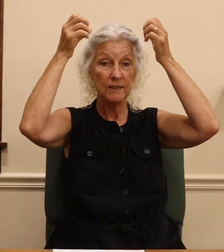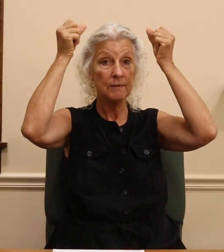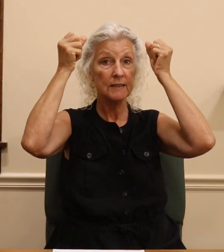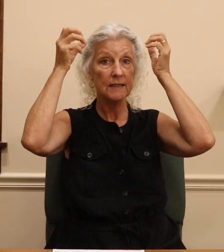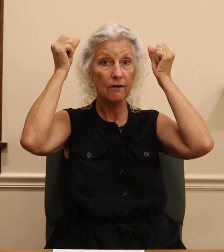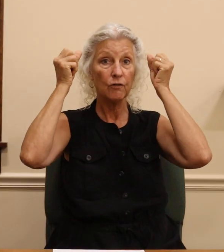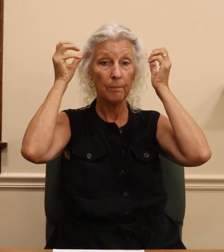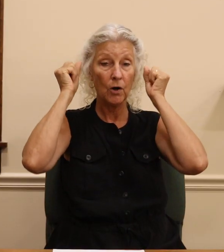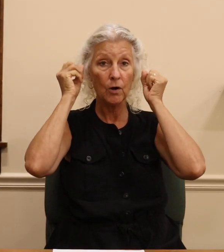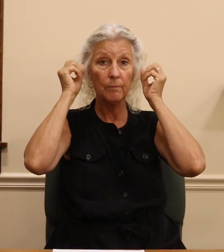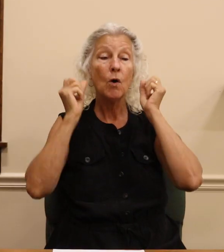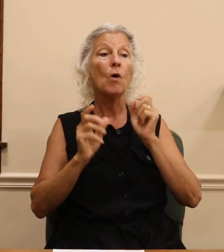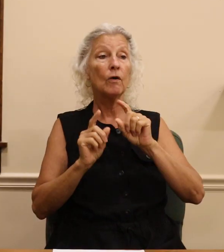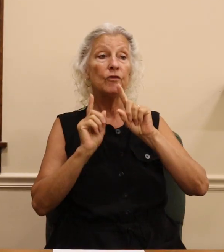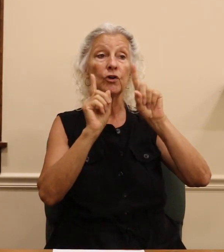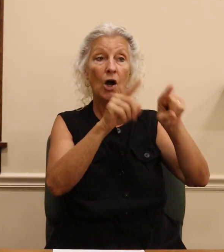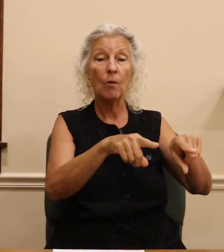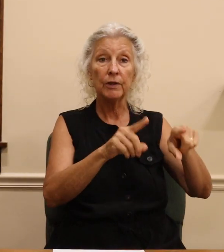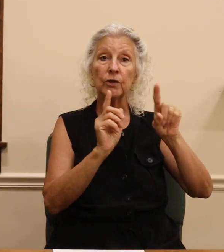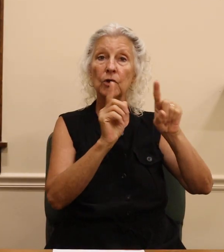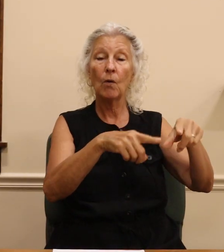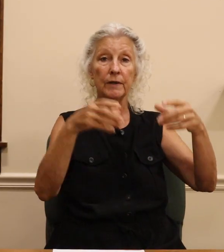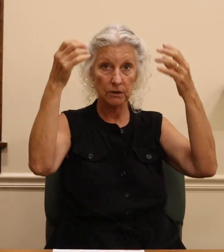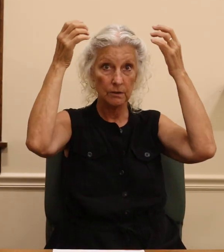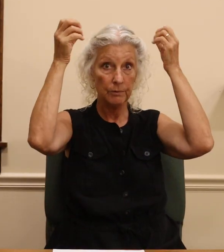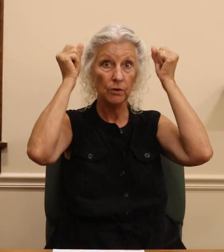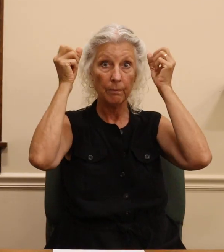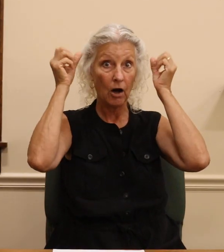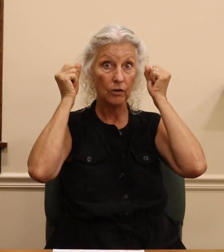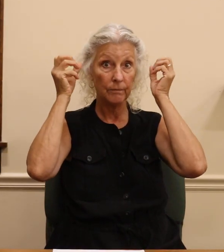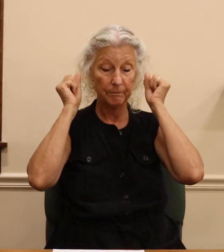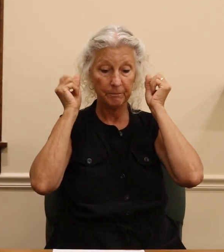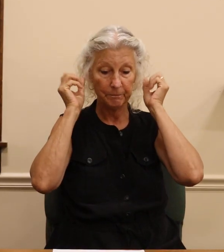be the sign for perm, or if you're going to the beauty parlor.